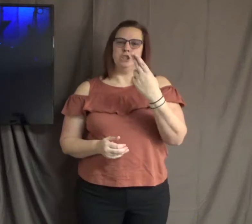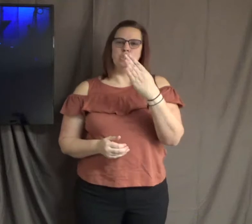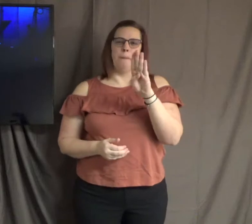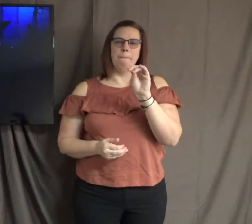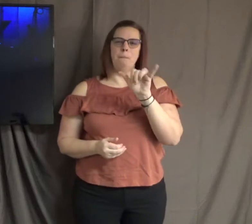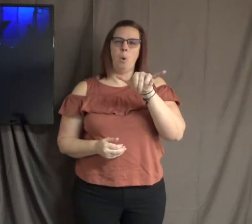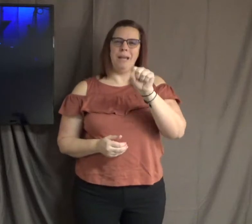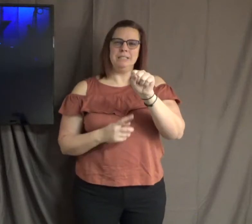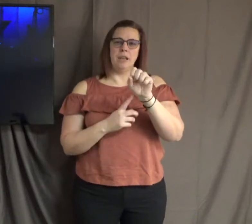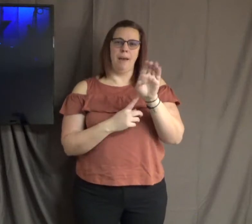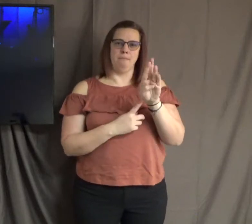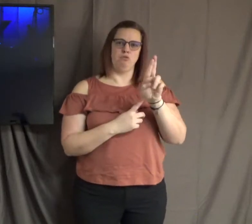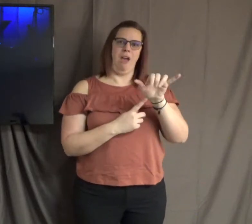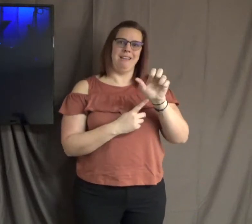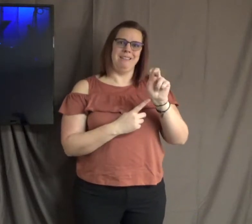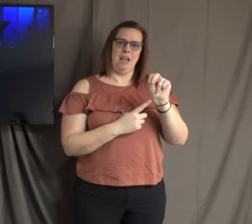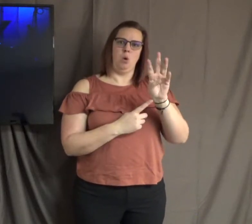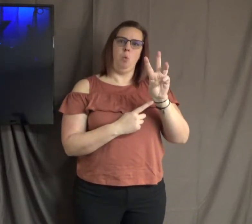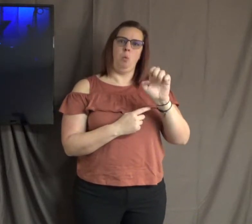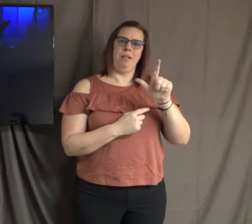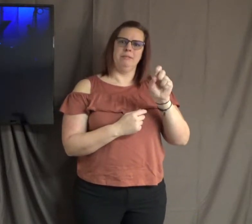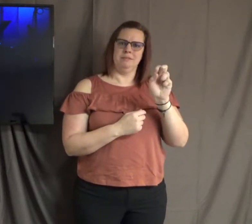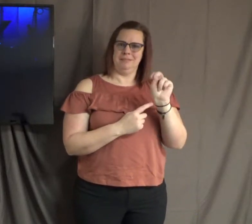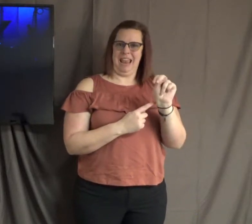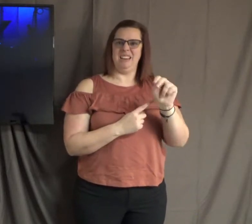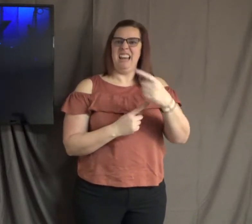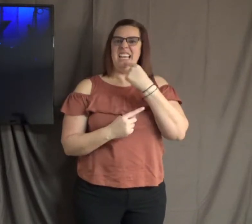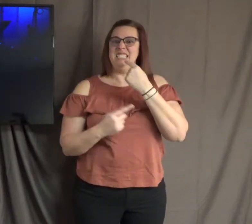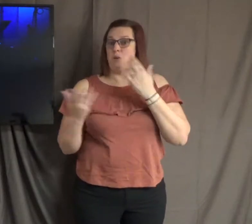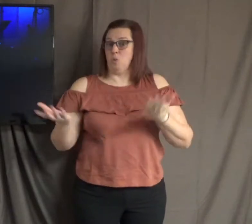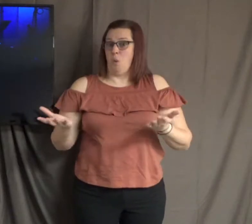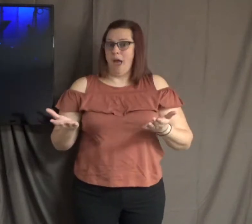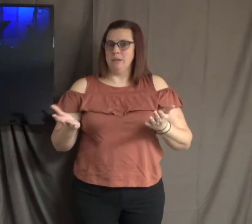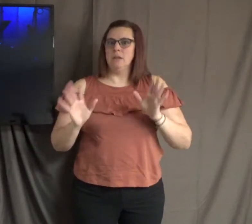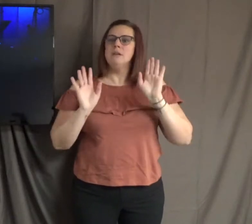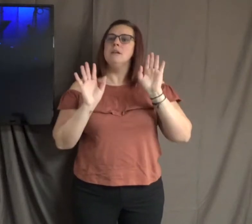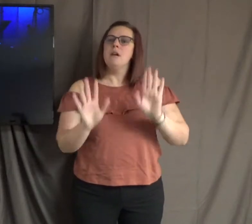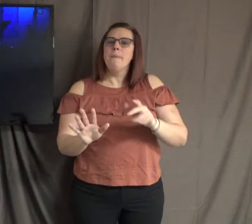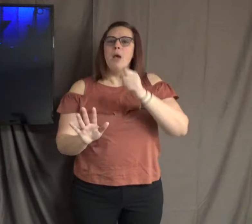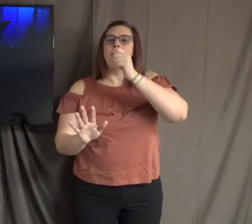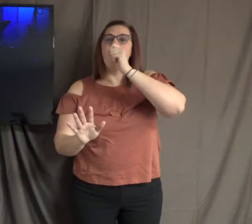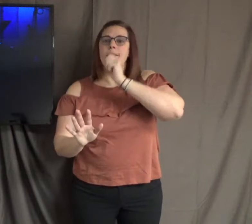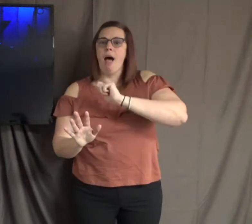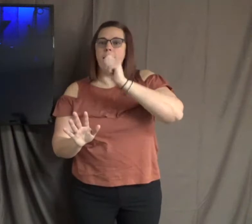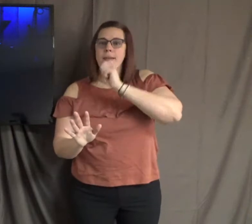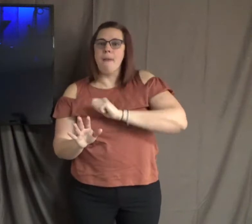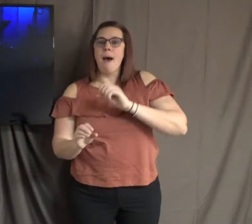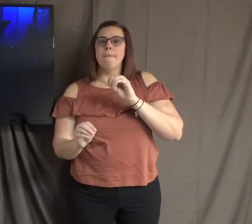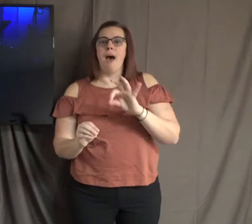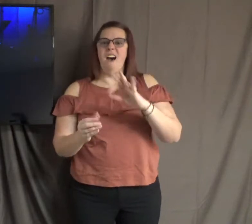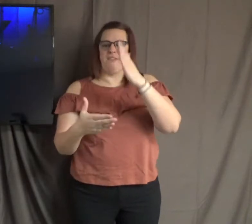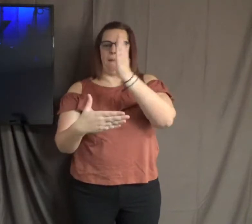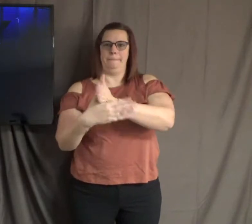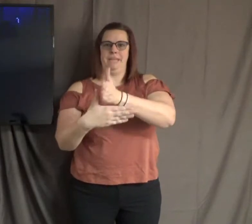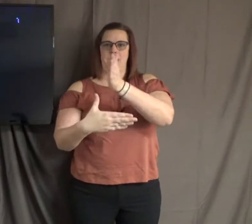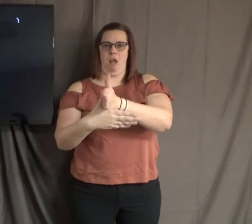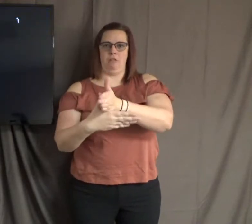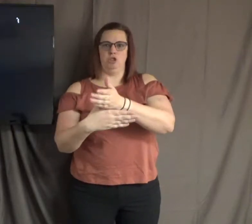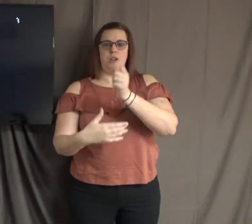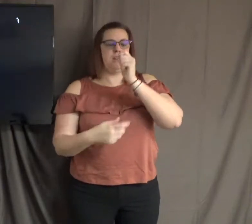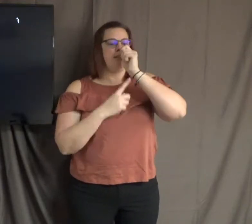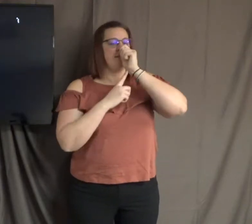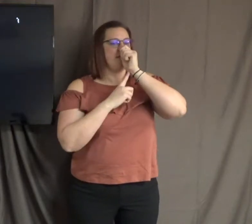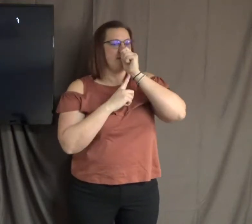said, beware the lollipop of mediocrity. Lick it once and you'll suck forever.